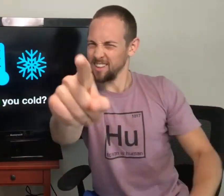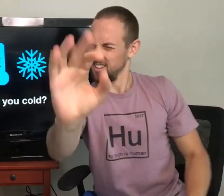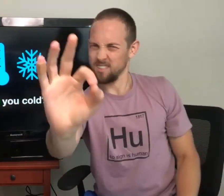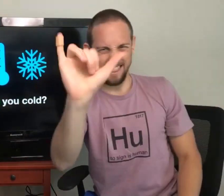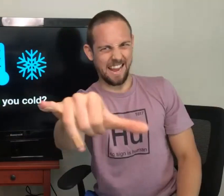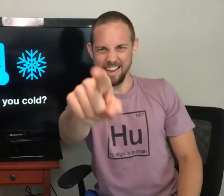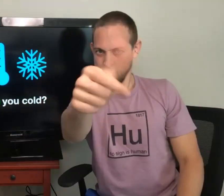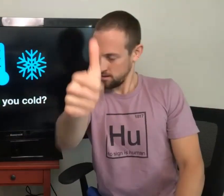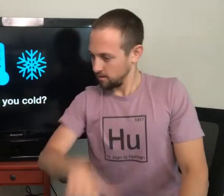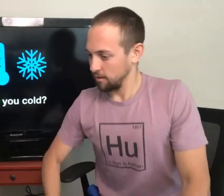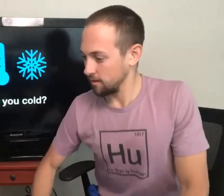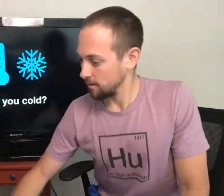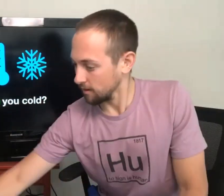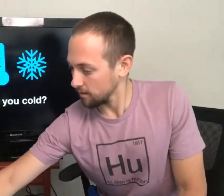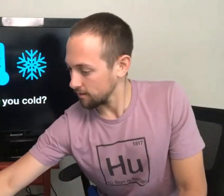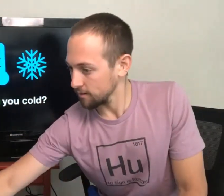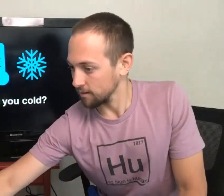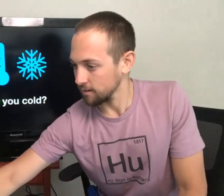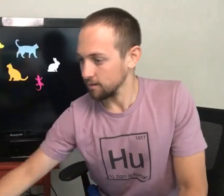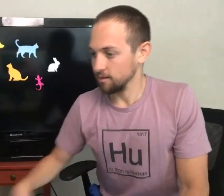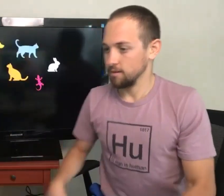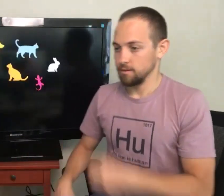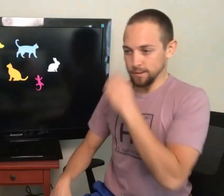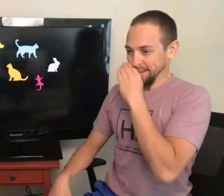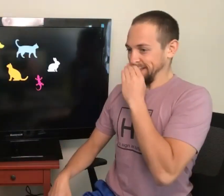you mimicking me perfectly. It's really good efforts out there.